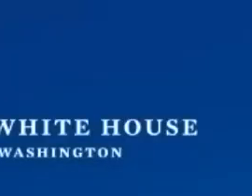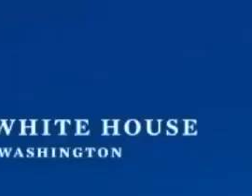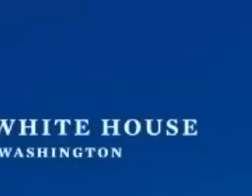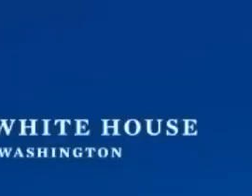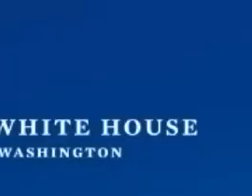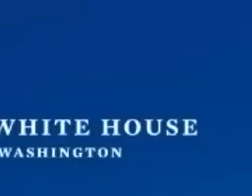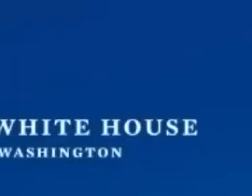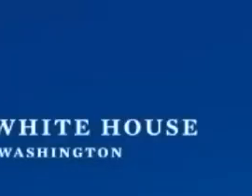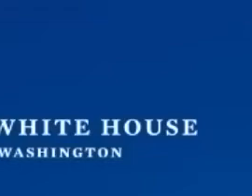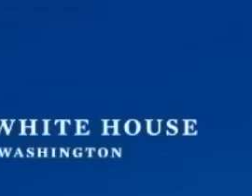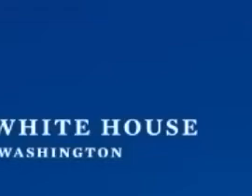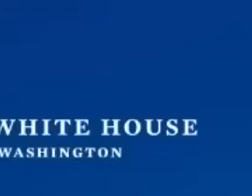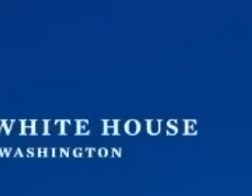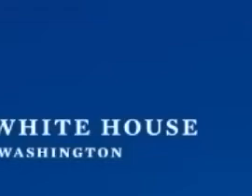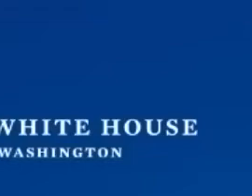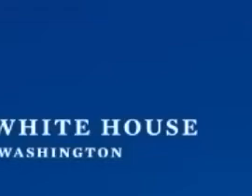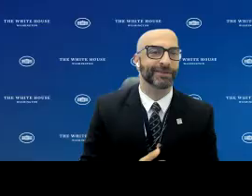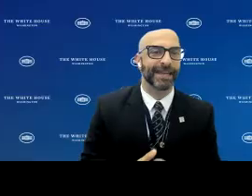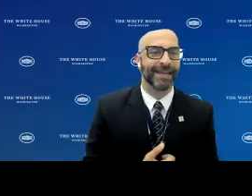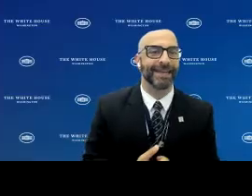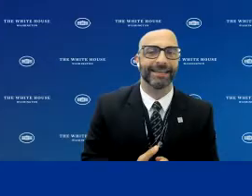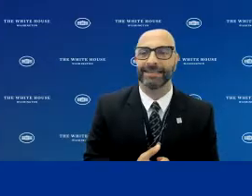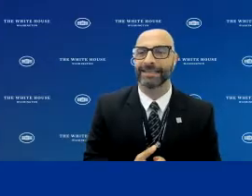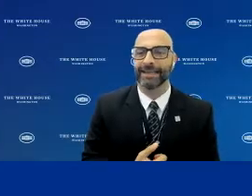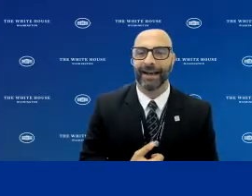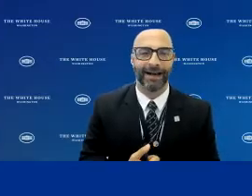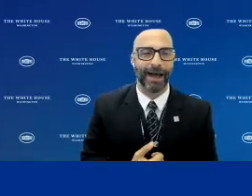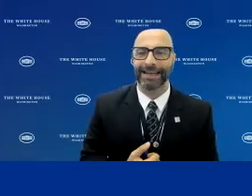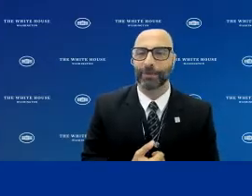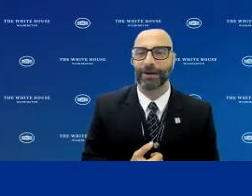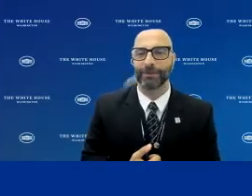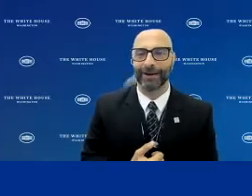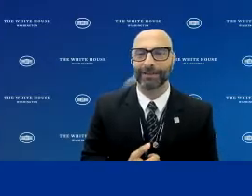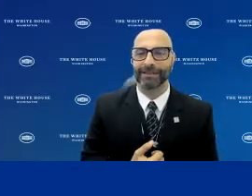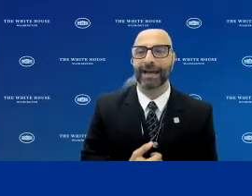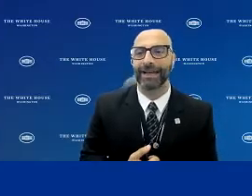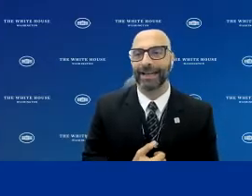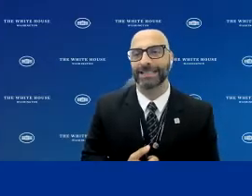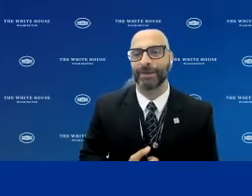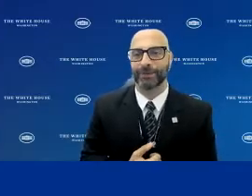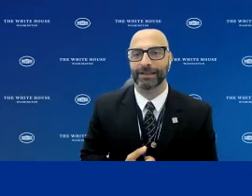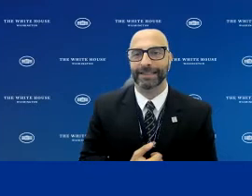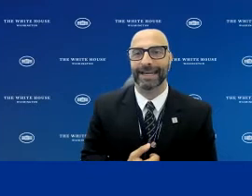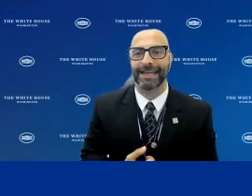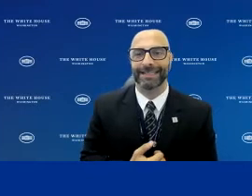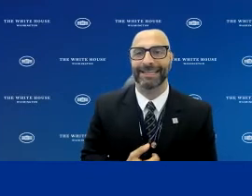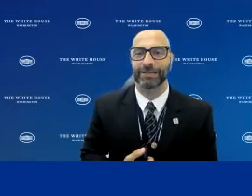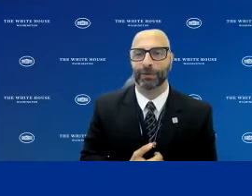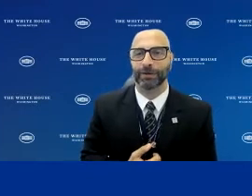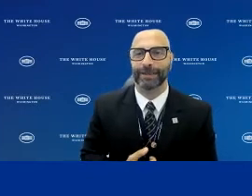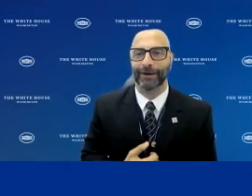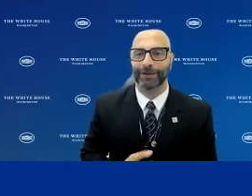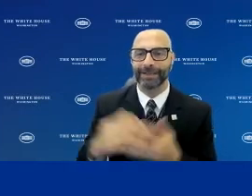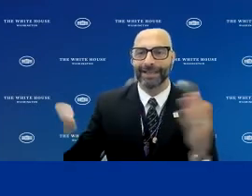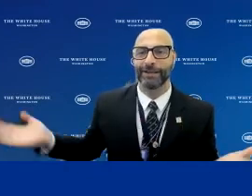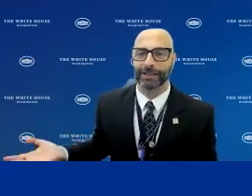It's great. So good to see you. And I'll start by also saying it is, I get to work with Harold a lot, and it's been really exciting to